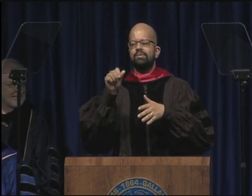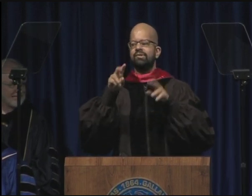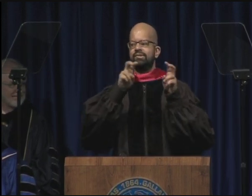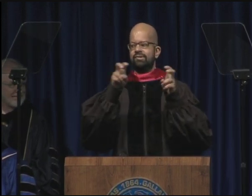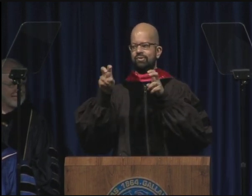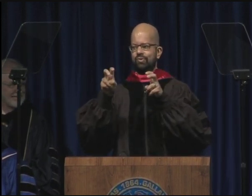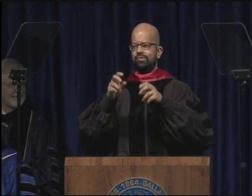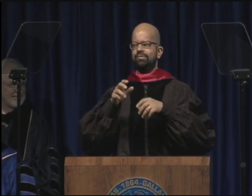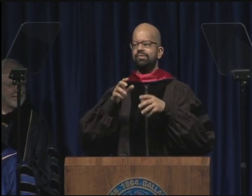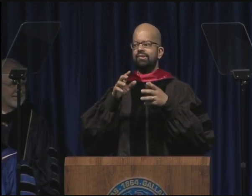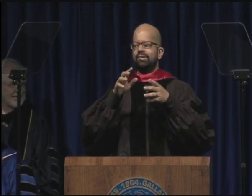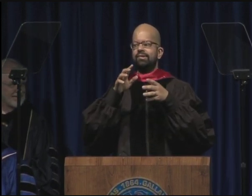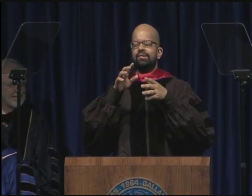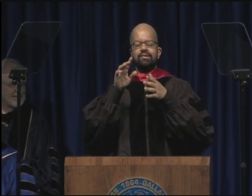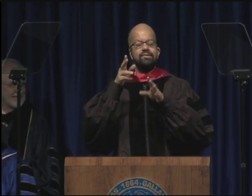Disability Issues in Psychology.